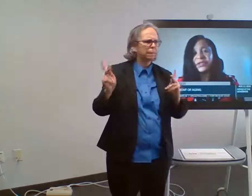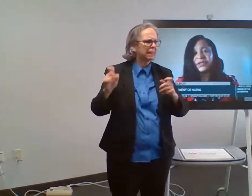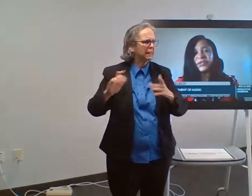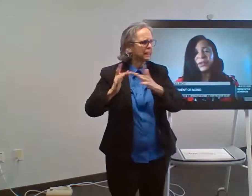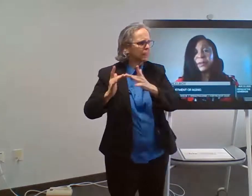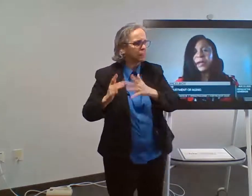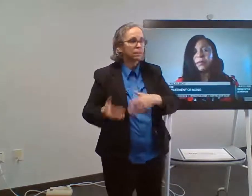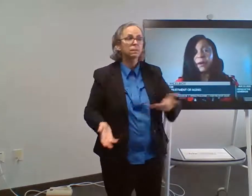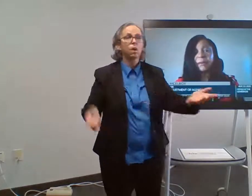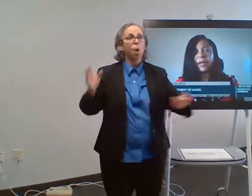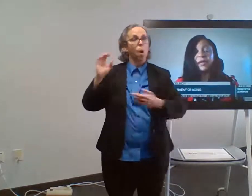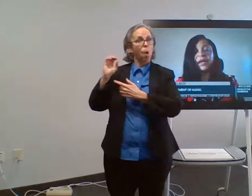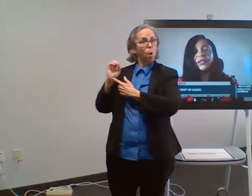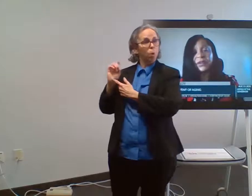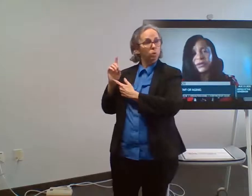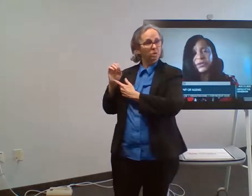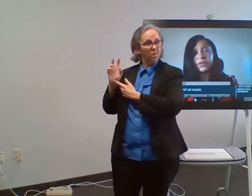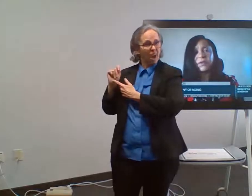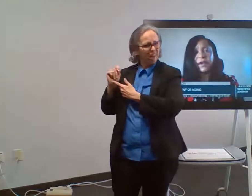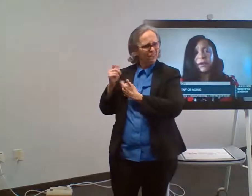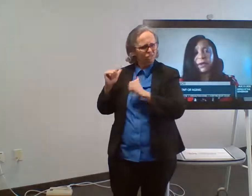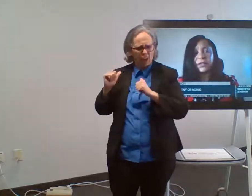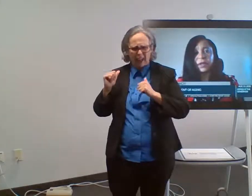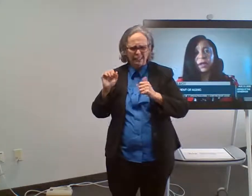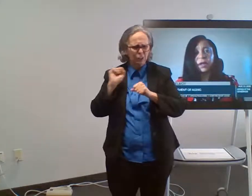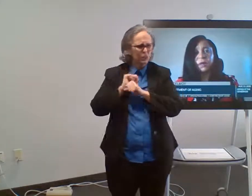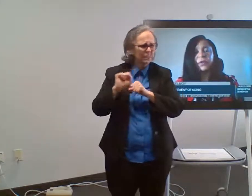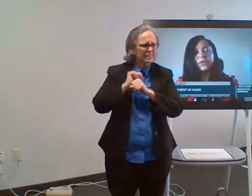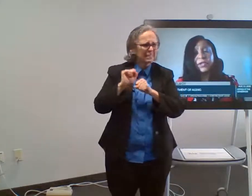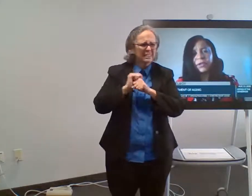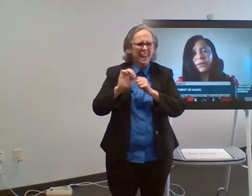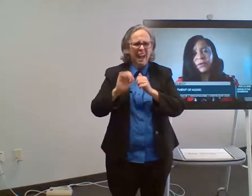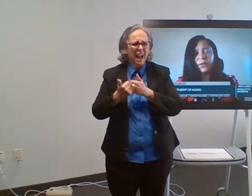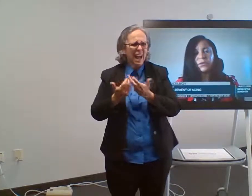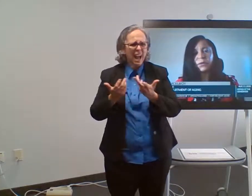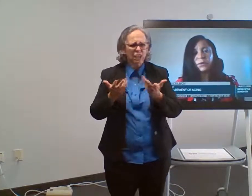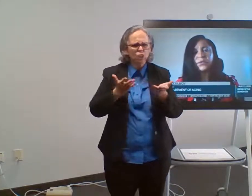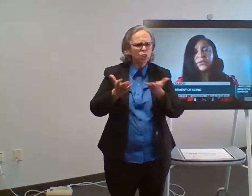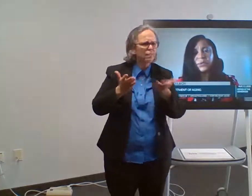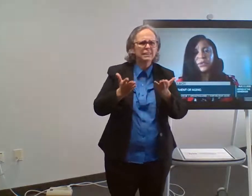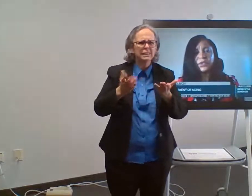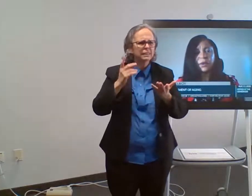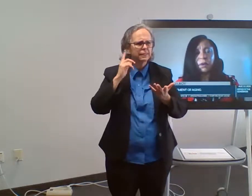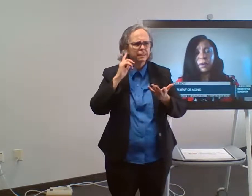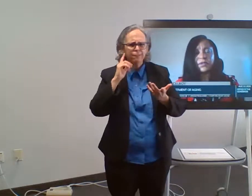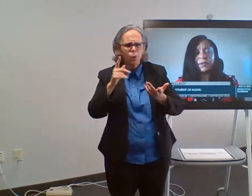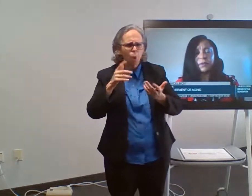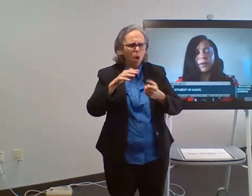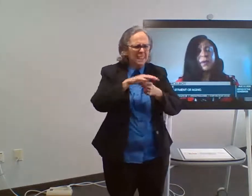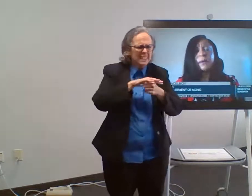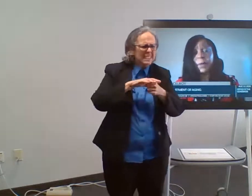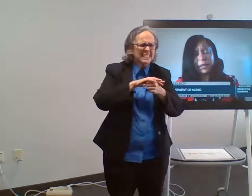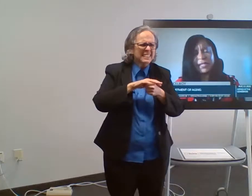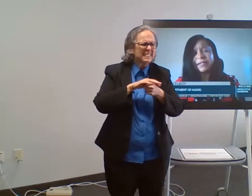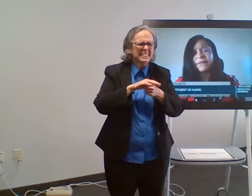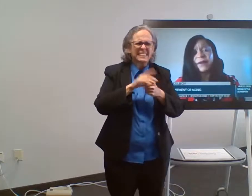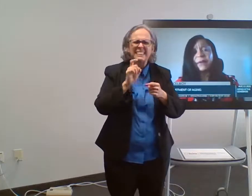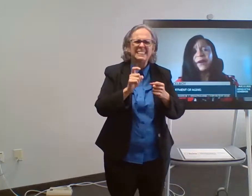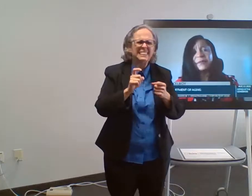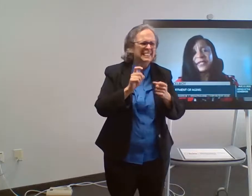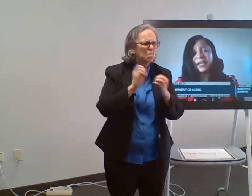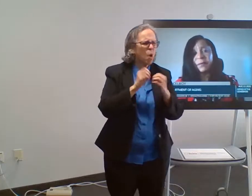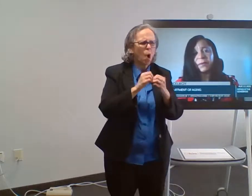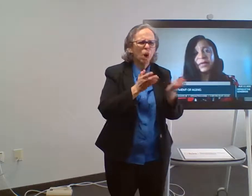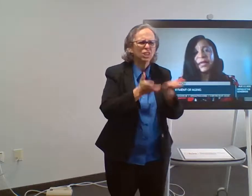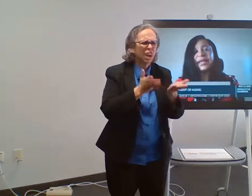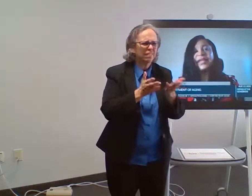explore options to expand broadband to underserved areas, with particular focus on rural schools and homes, by placing